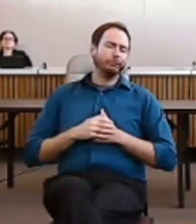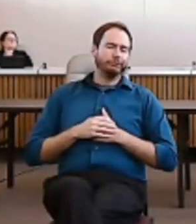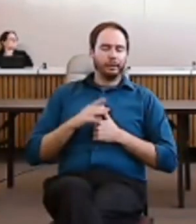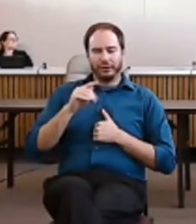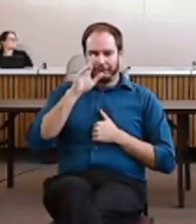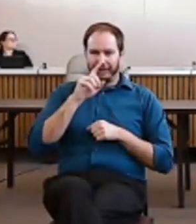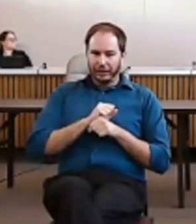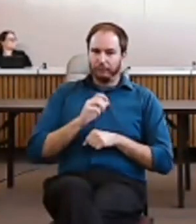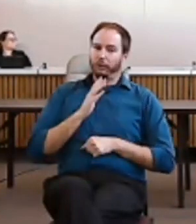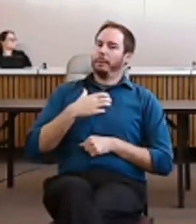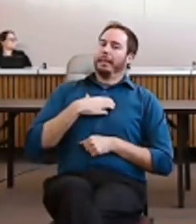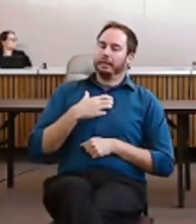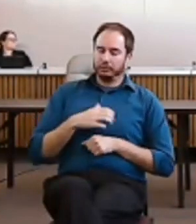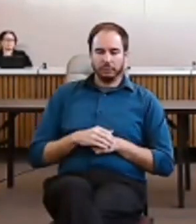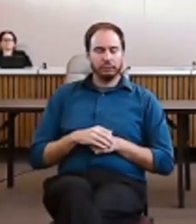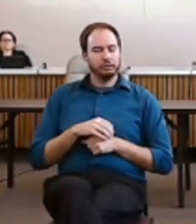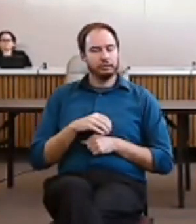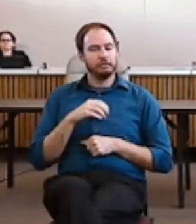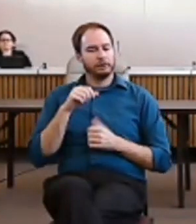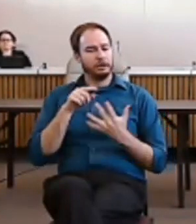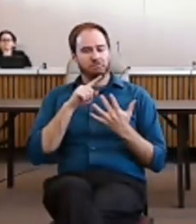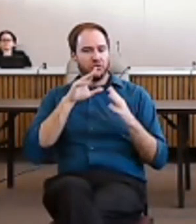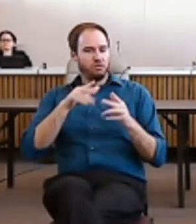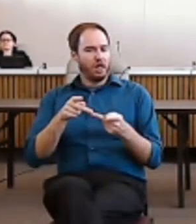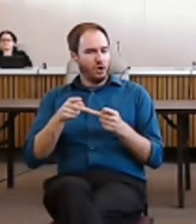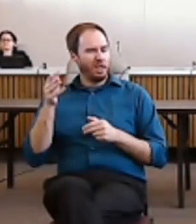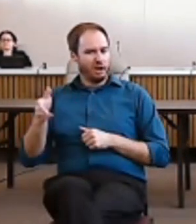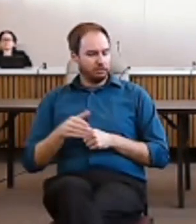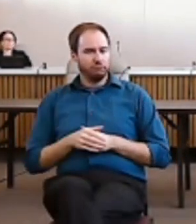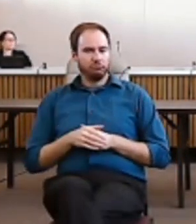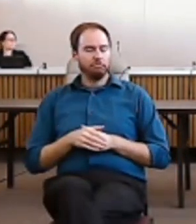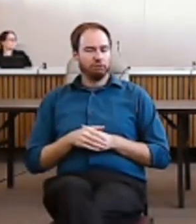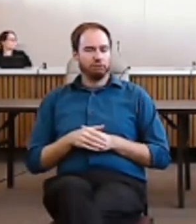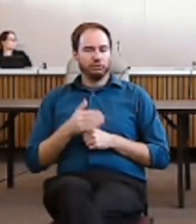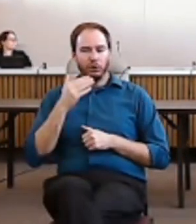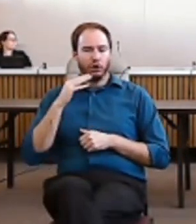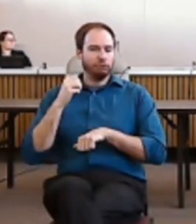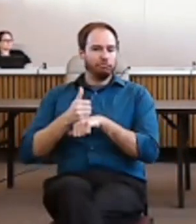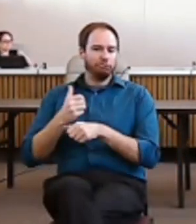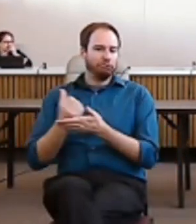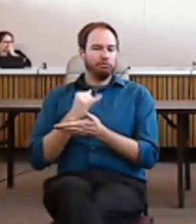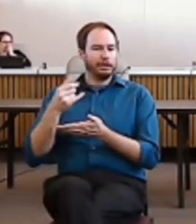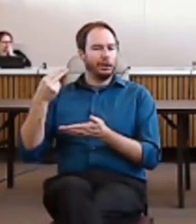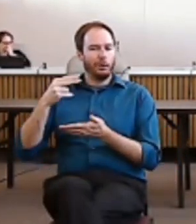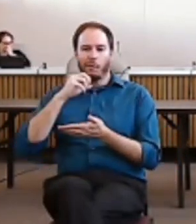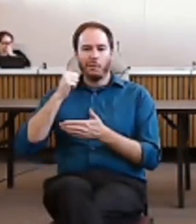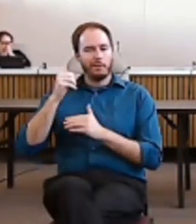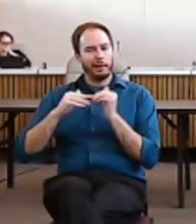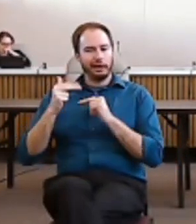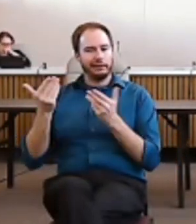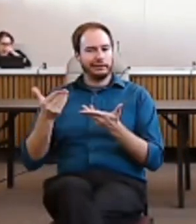had a complaint. No, it's a good location in that regard. Yep. Yeah. It's a nice use of a historic building, one of the older buildings in